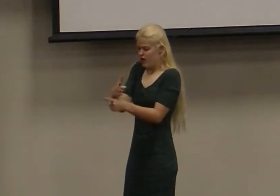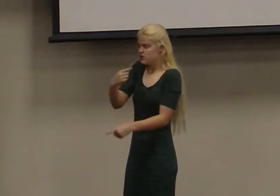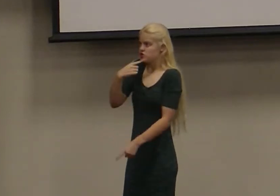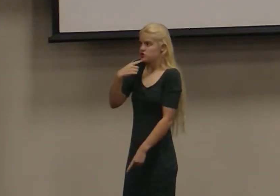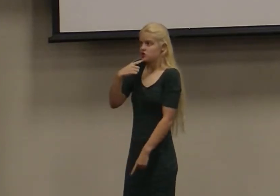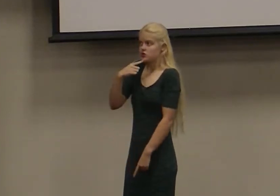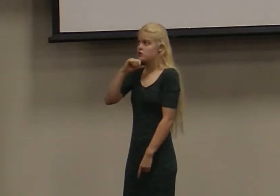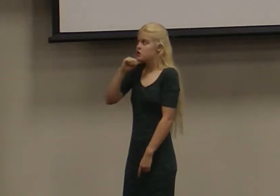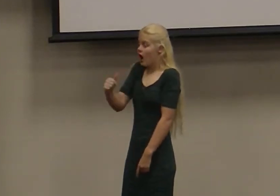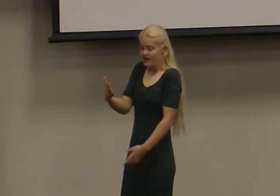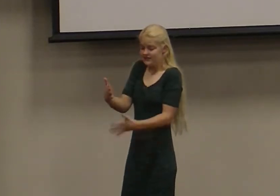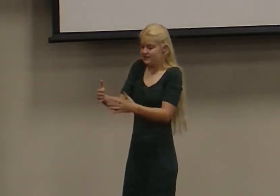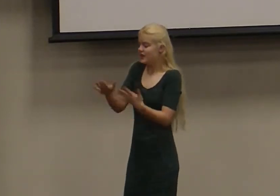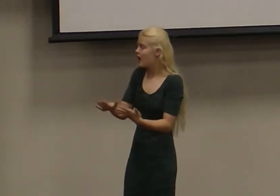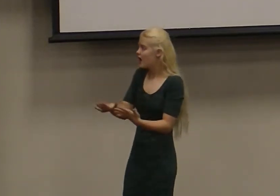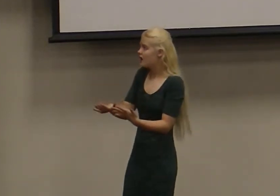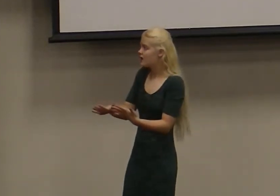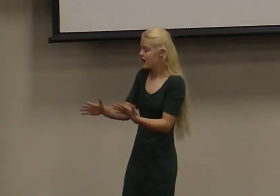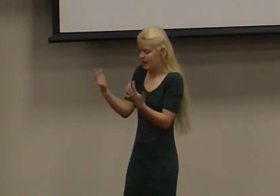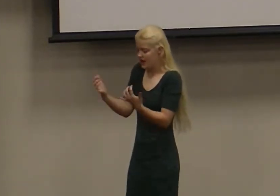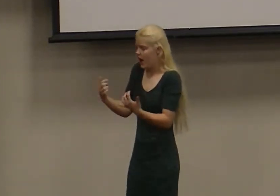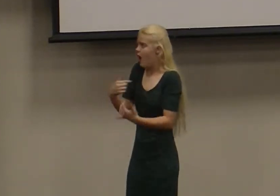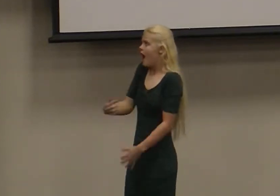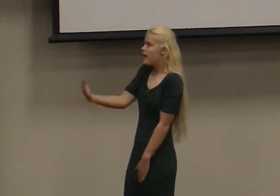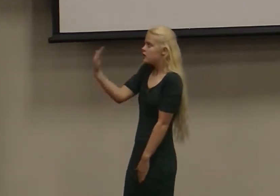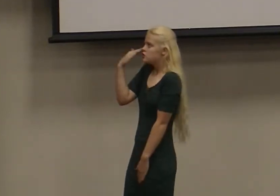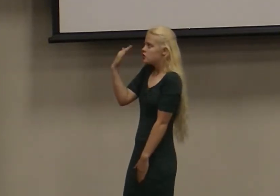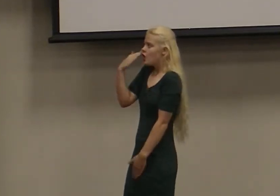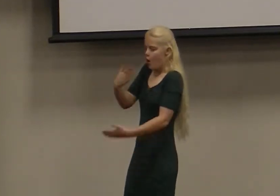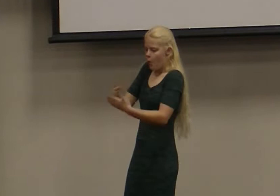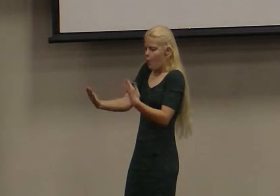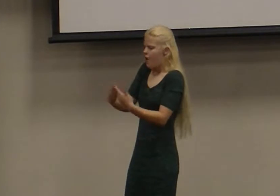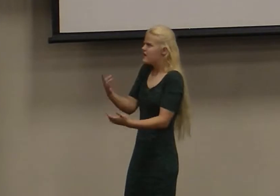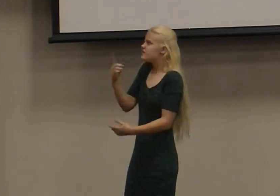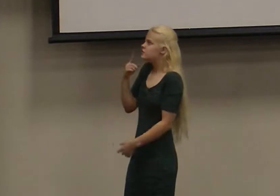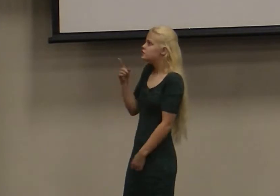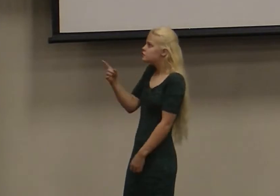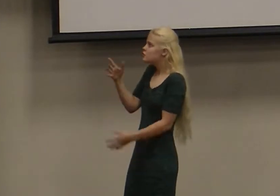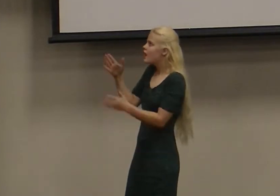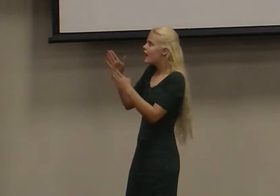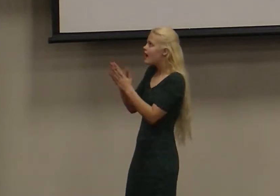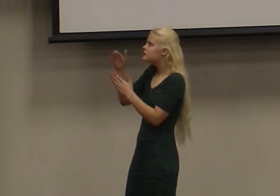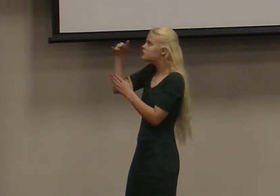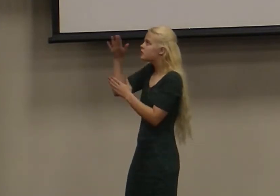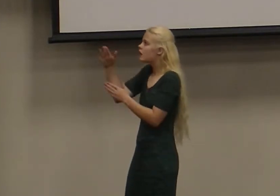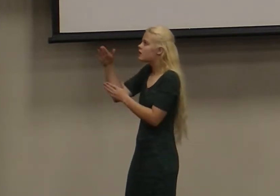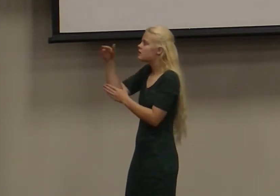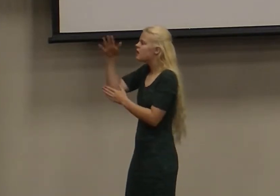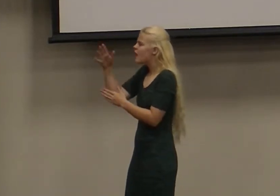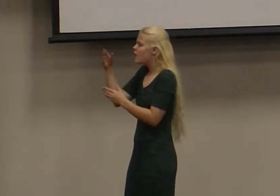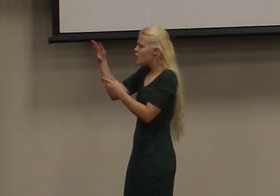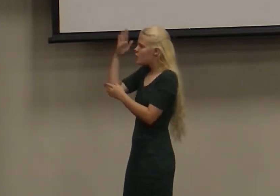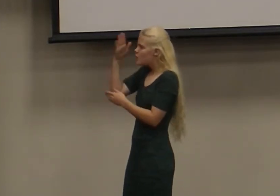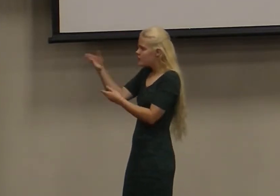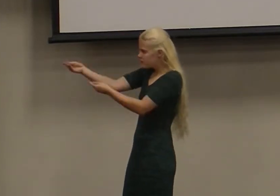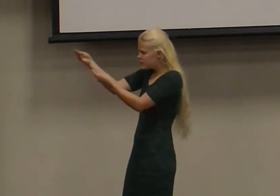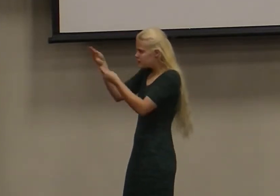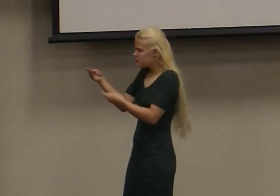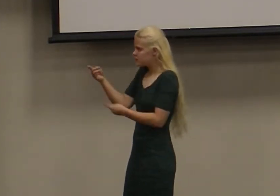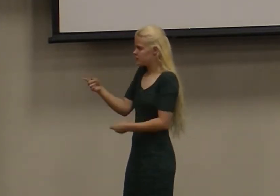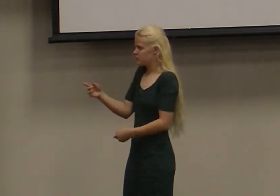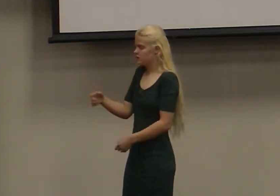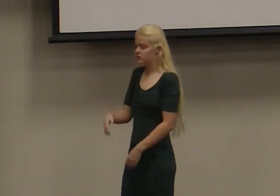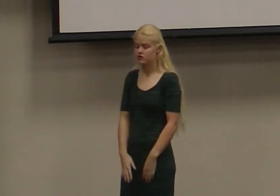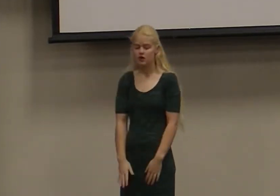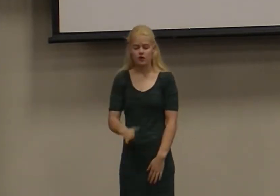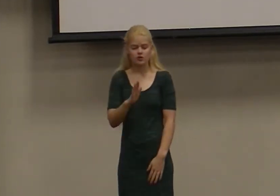died. Yet even now I know that whatever you ask from God, God will give you. Your brother